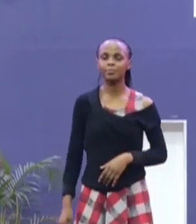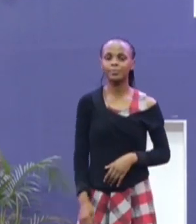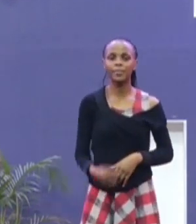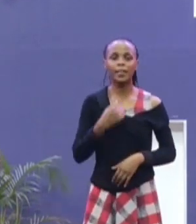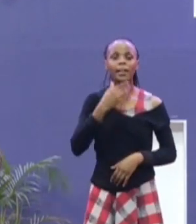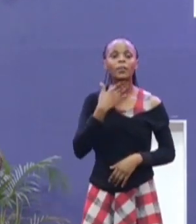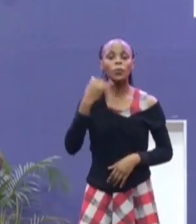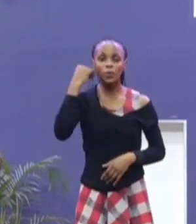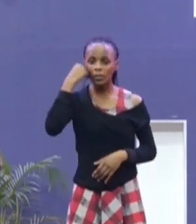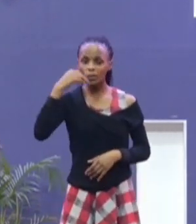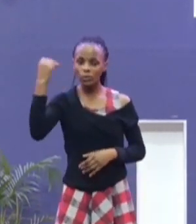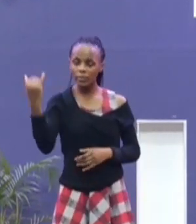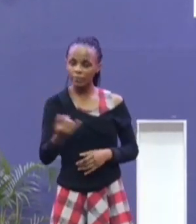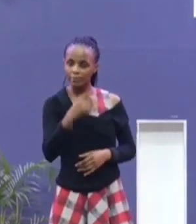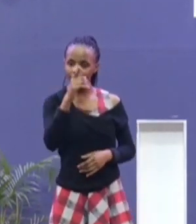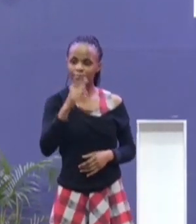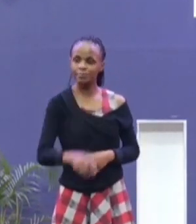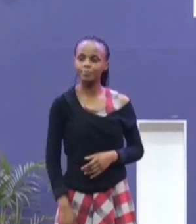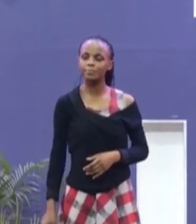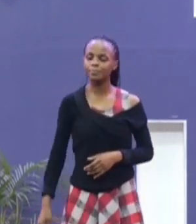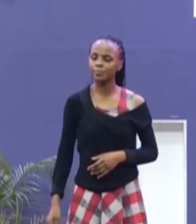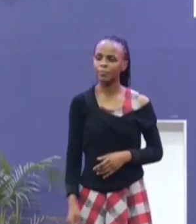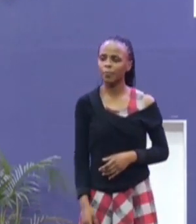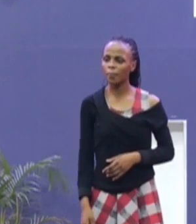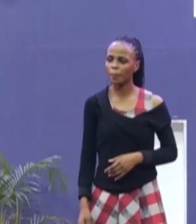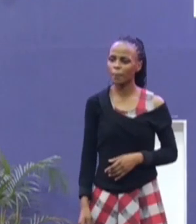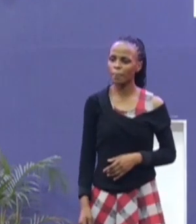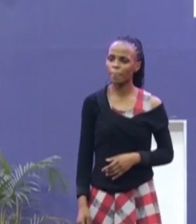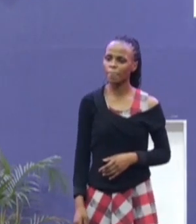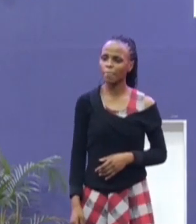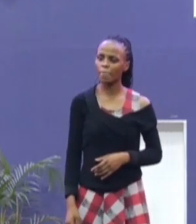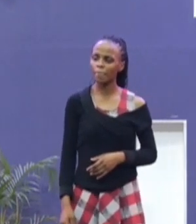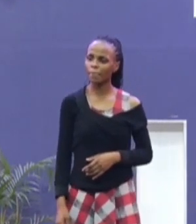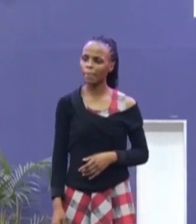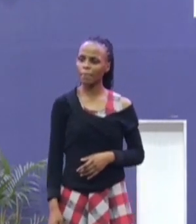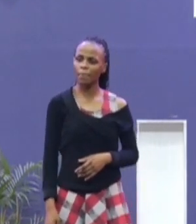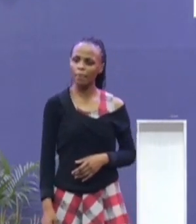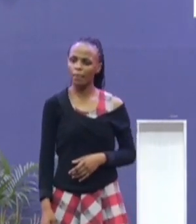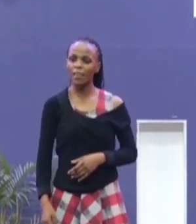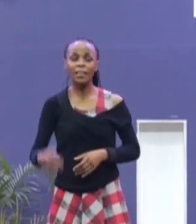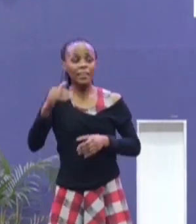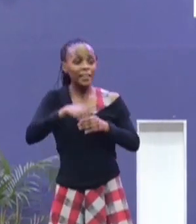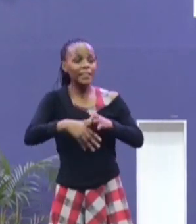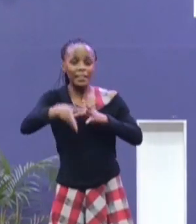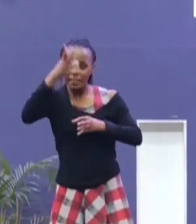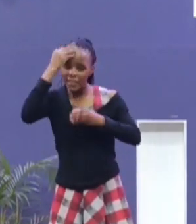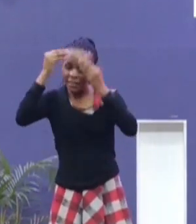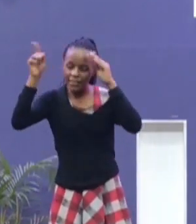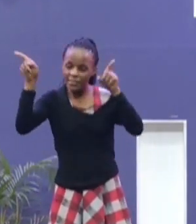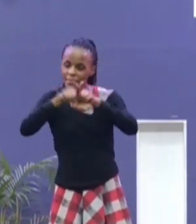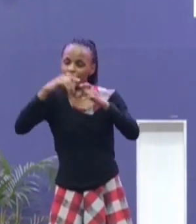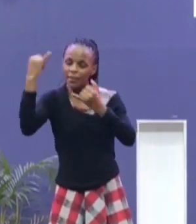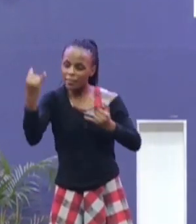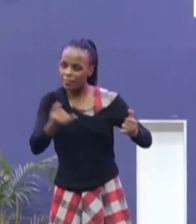to invite you. Njagala okwaniriza. Actually in that class I even want to invite intercessors. Muklasa